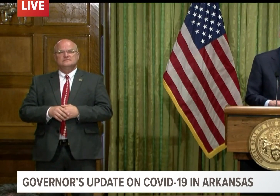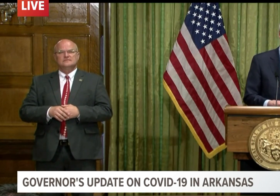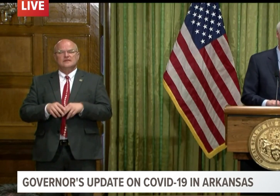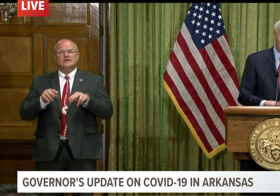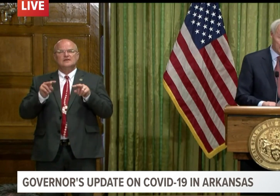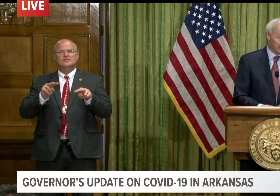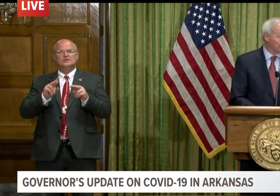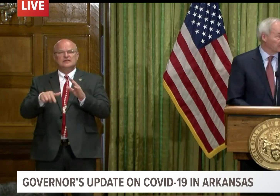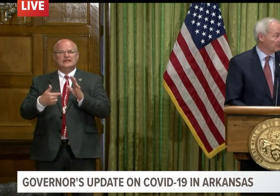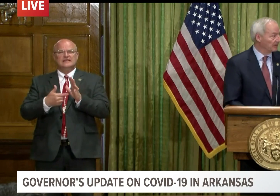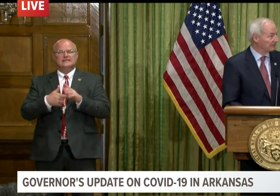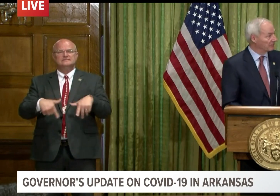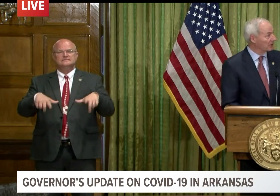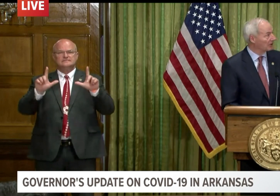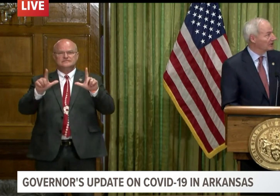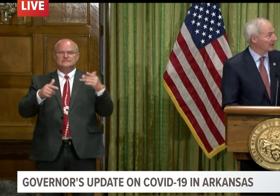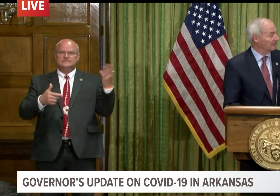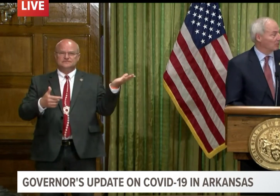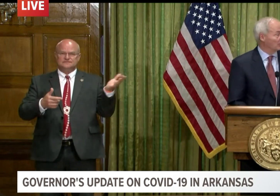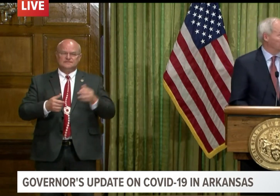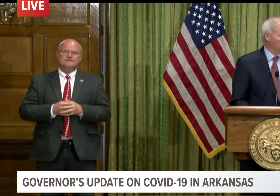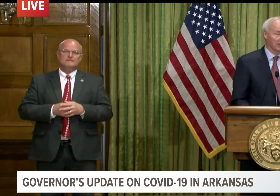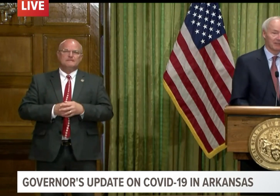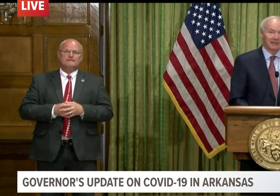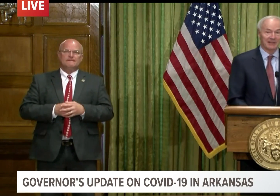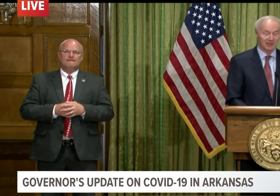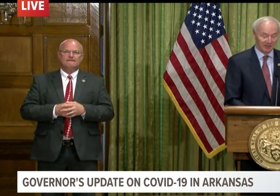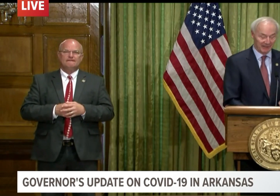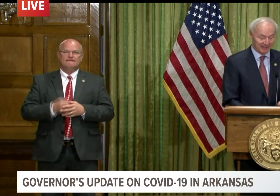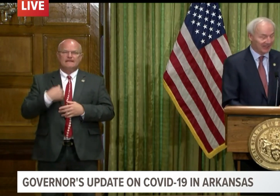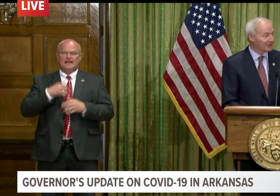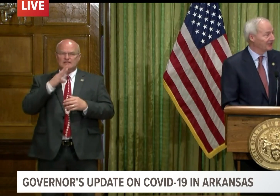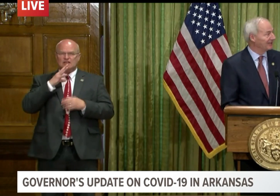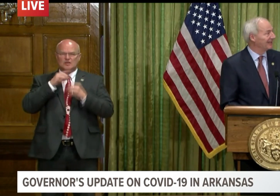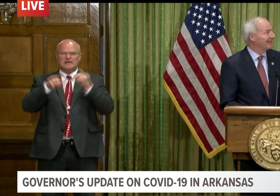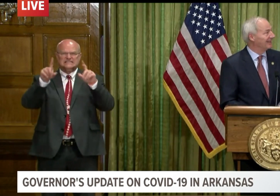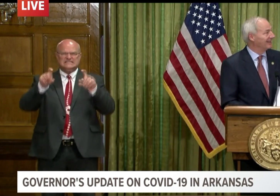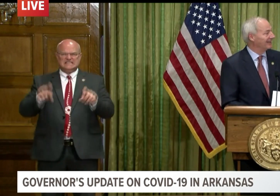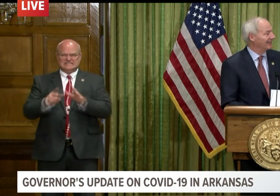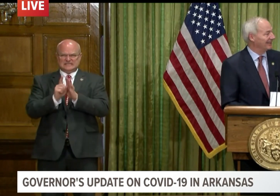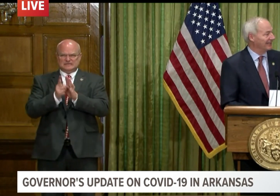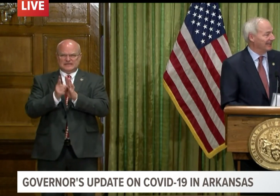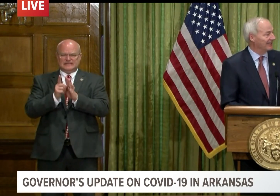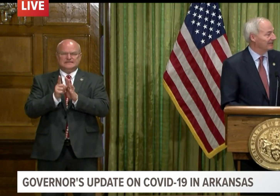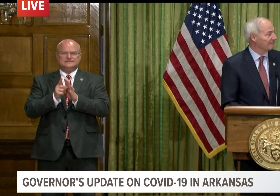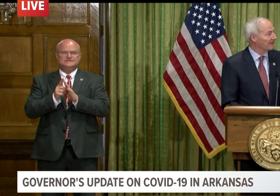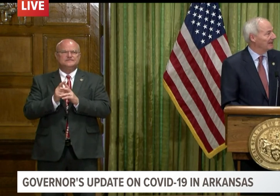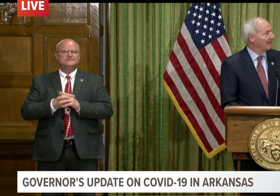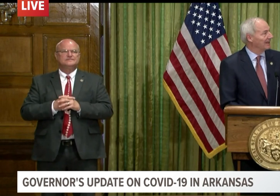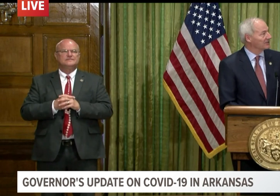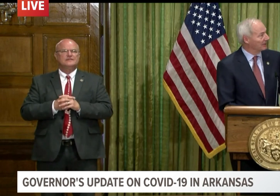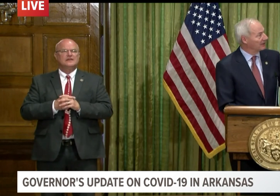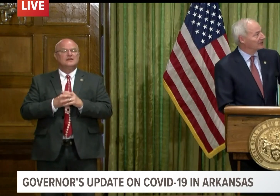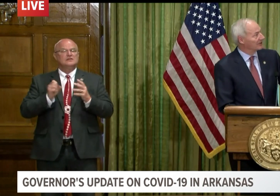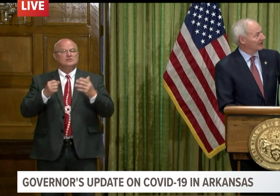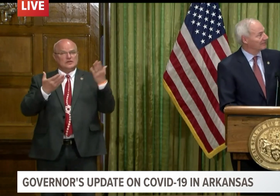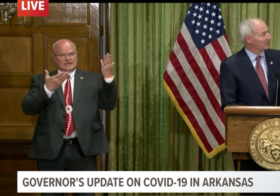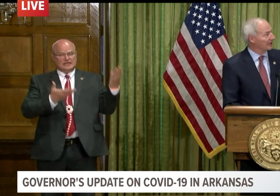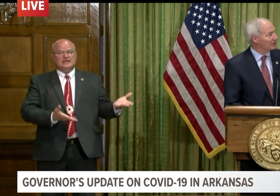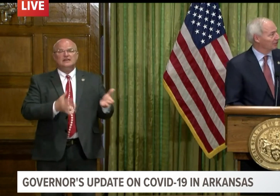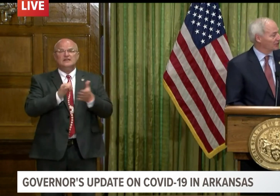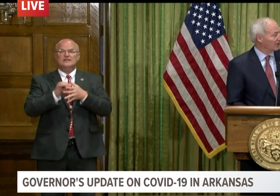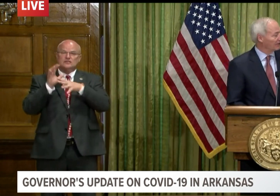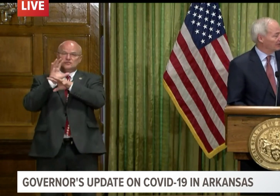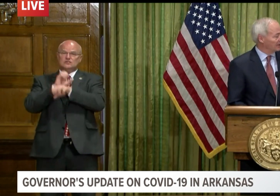Let's look at this from the chart standpoint. Then I want to come back and talk about testing in the end. So here's